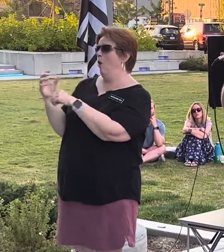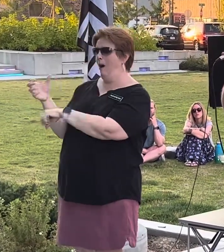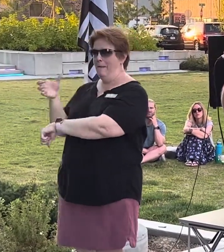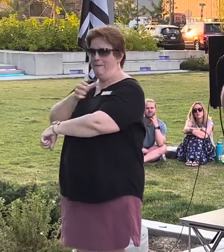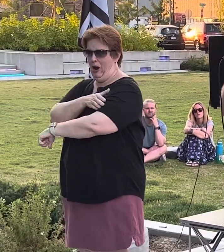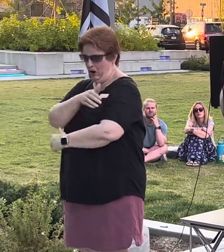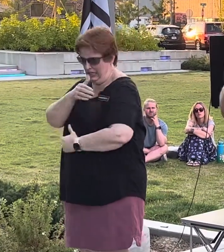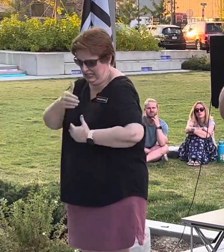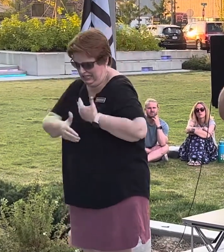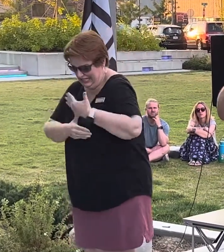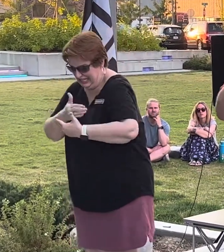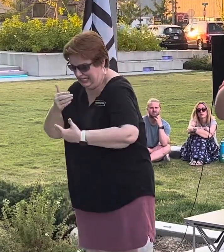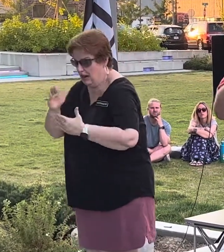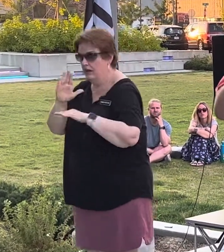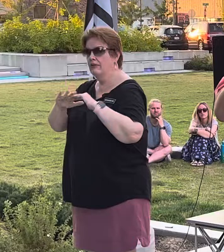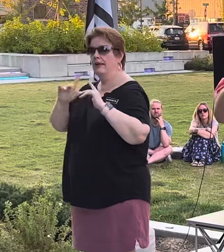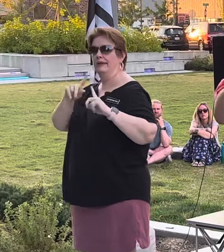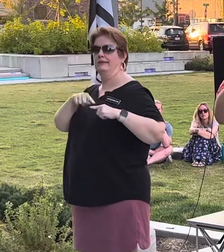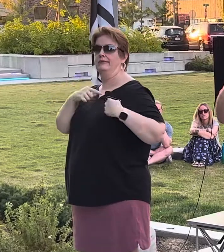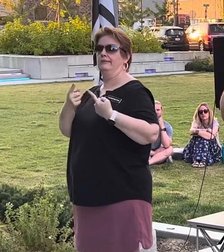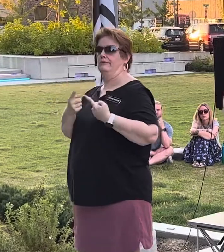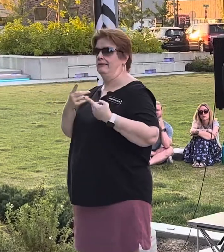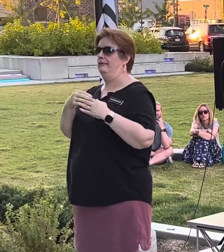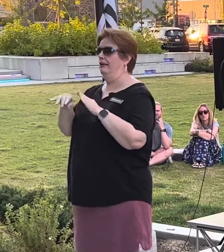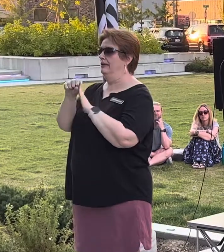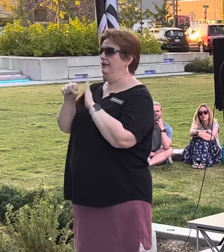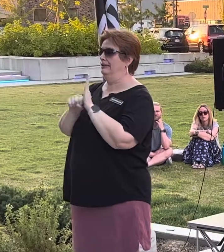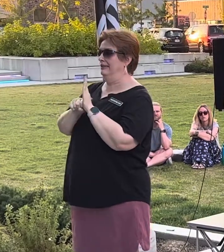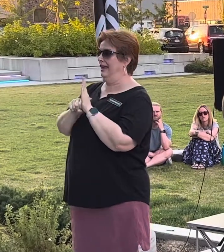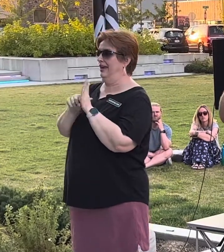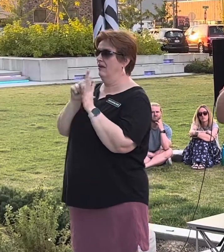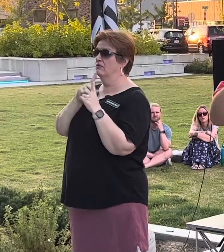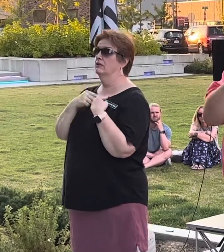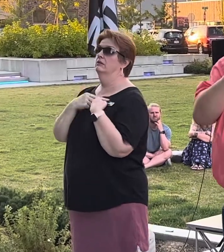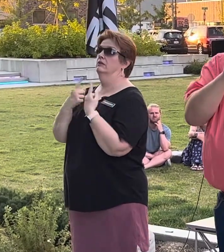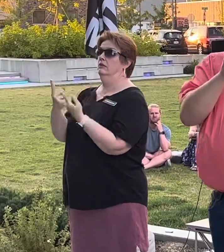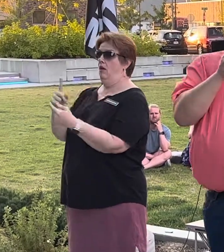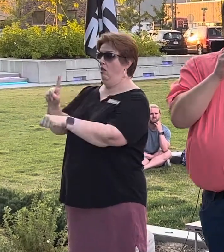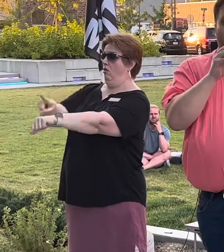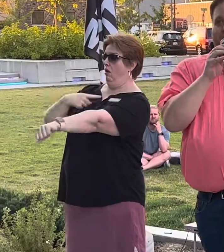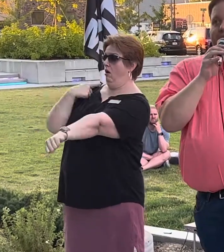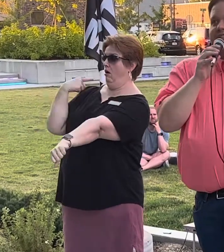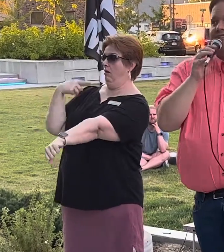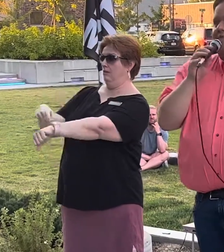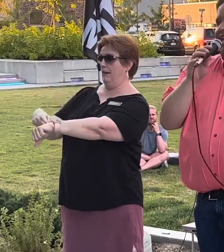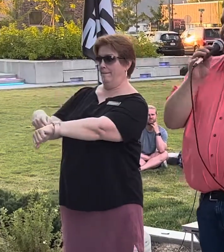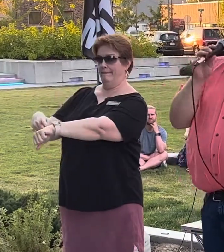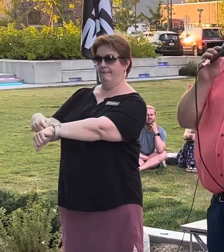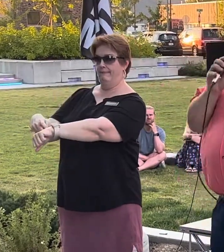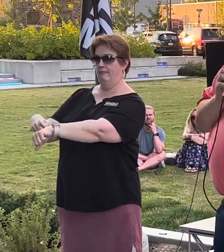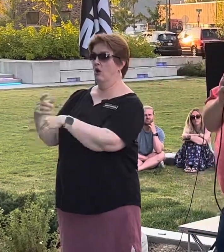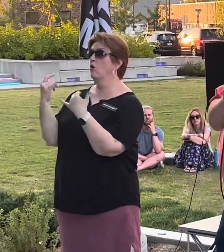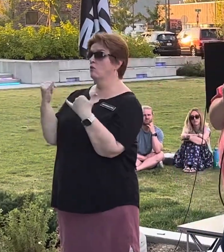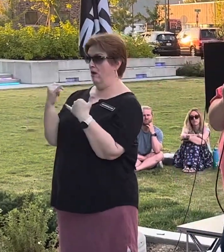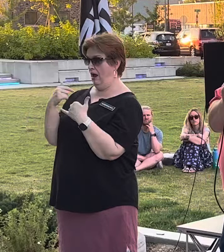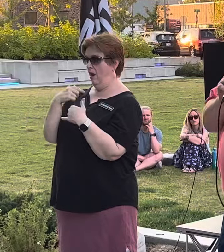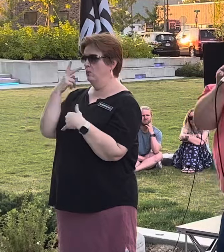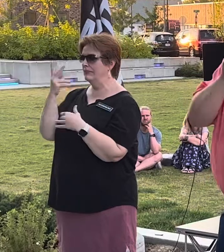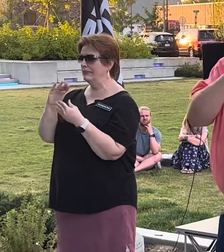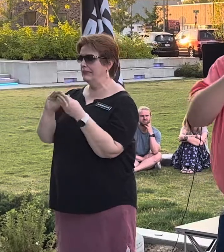this race than we have had in a statewide race in Idaho in a long time. There are numbers coming out